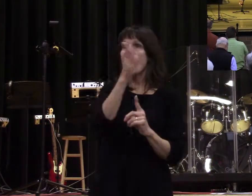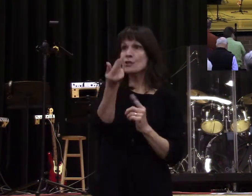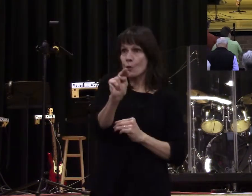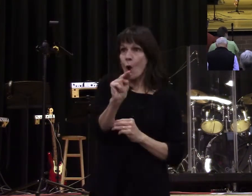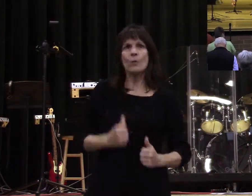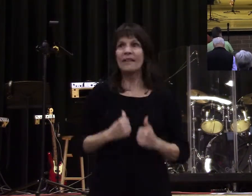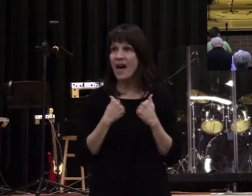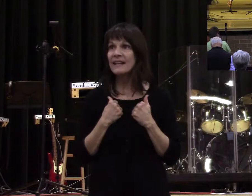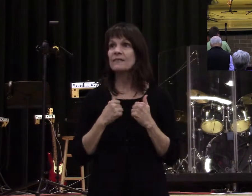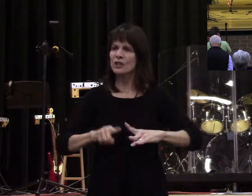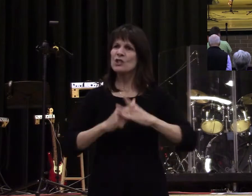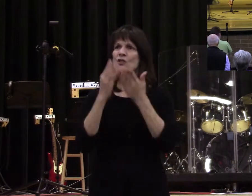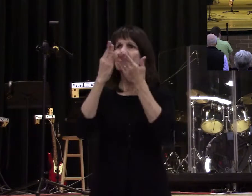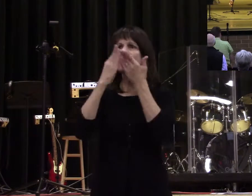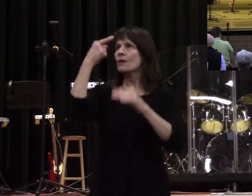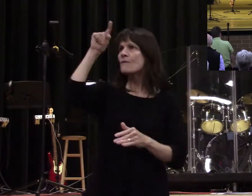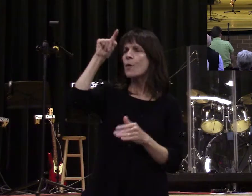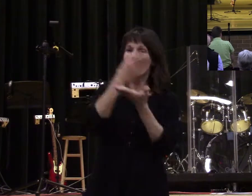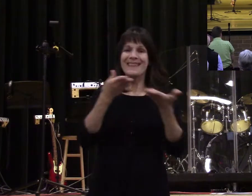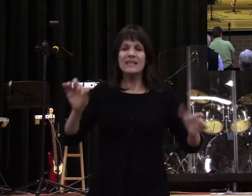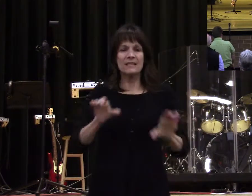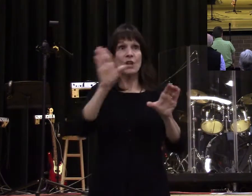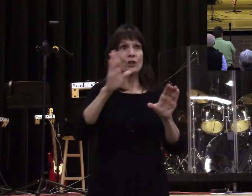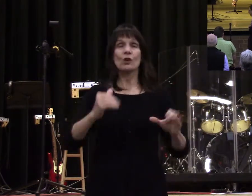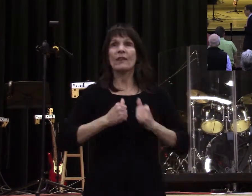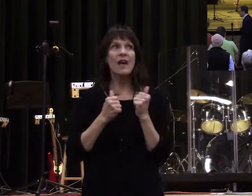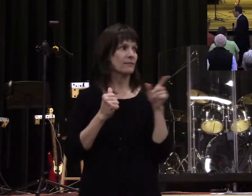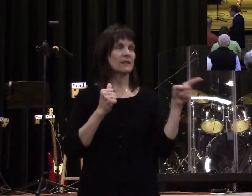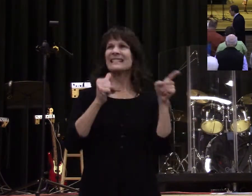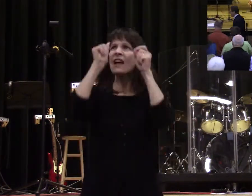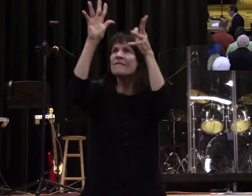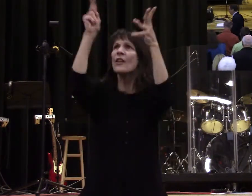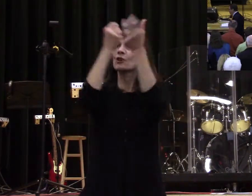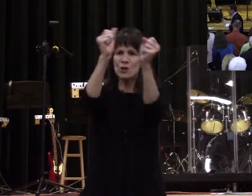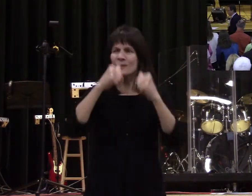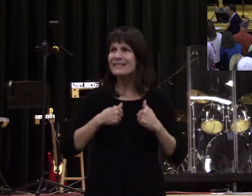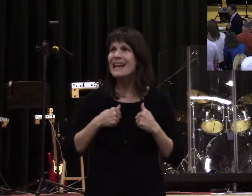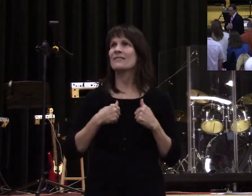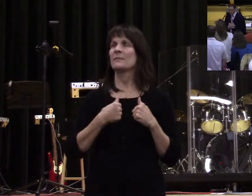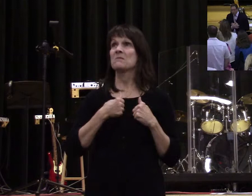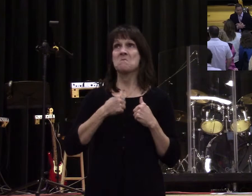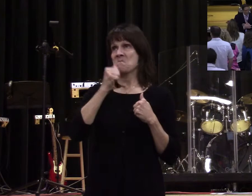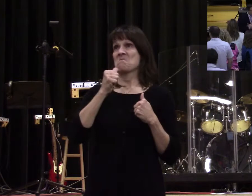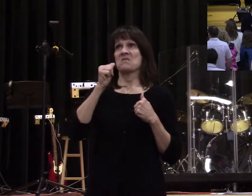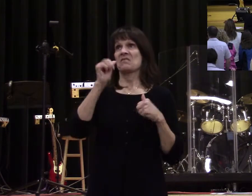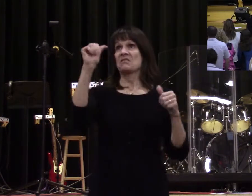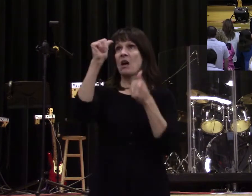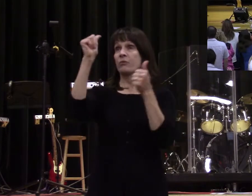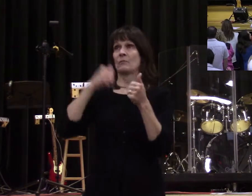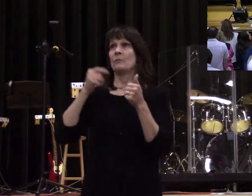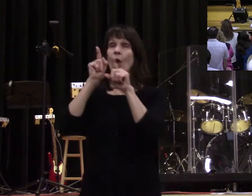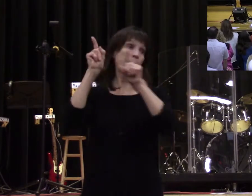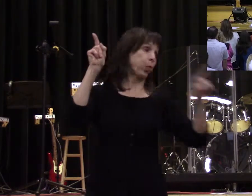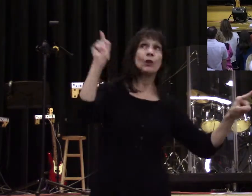loud, praising God for the things He's done in your life. Father, Lord, You saved me, Lord. Father, Lord, I wasn't following You, Lord. I didn't seek You.